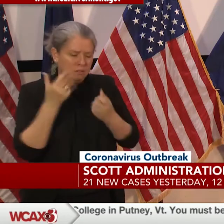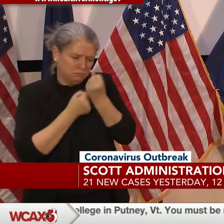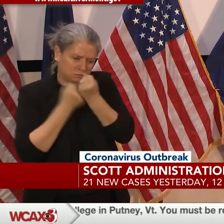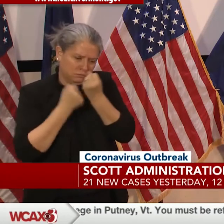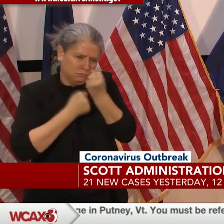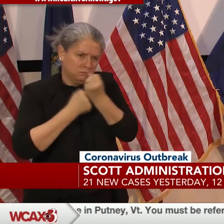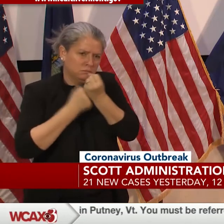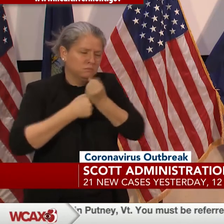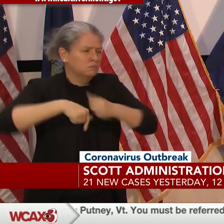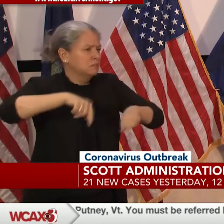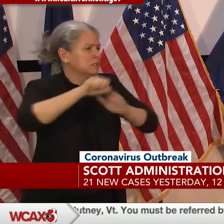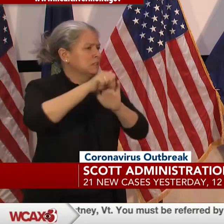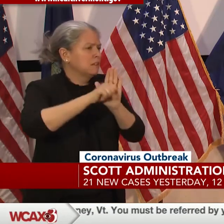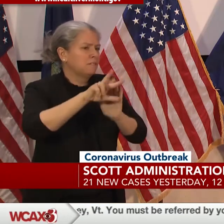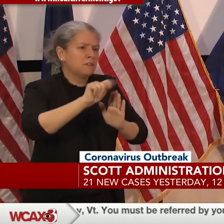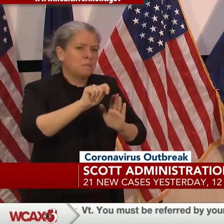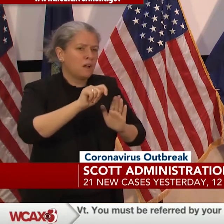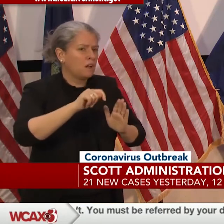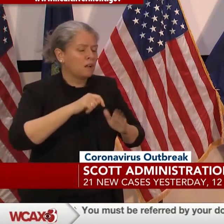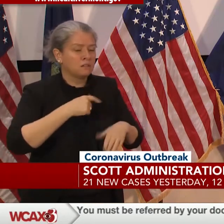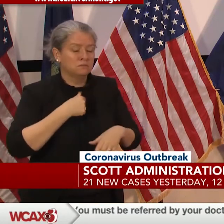support for us. I speak to